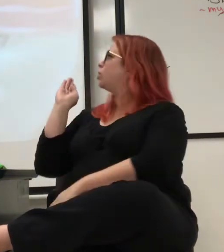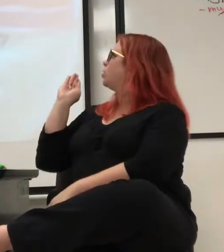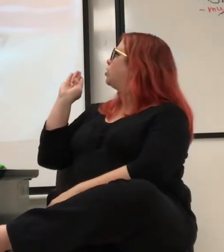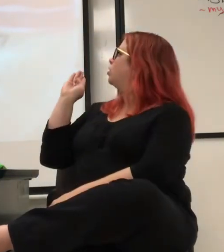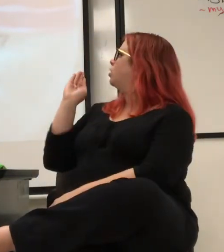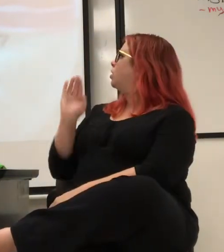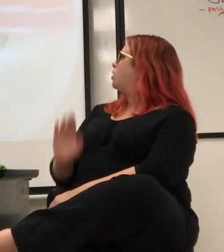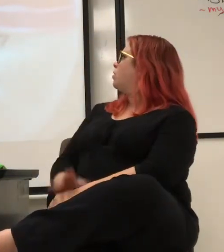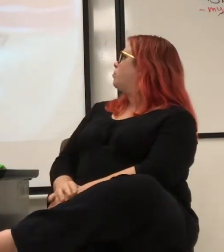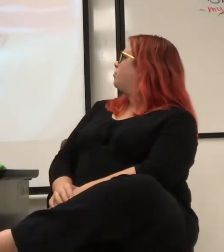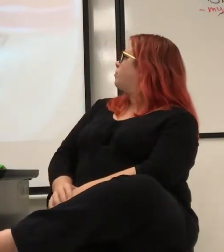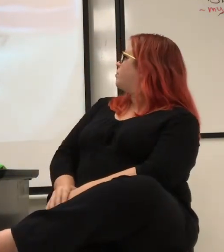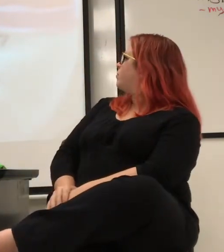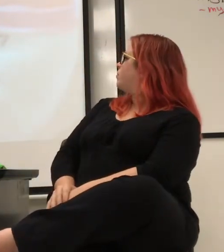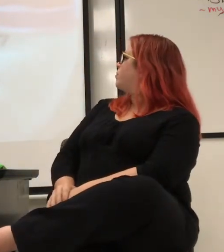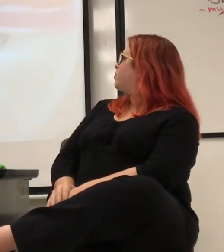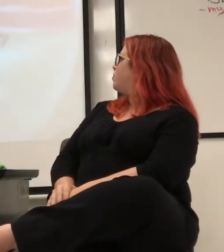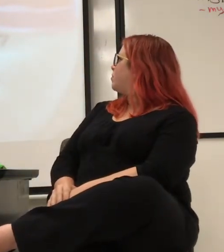two layers of